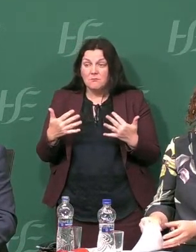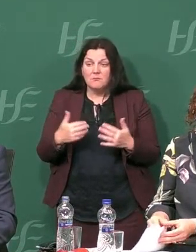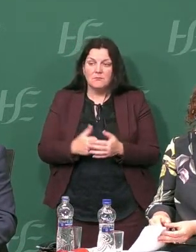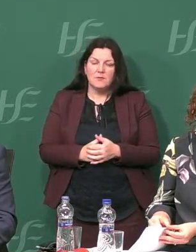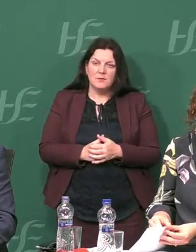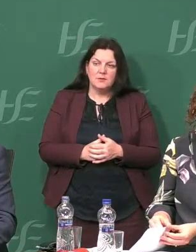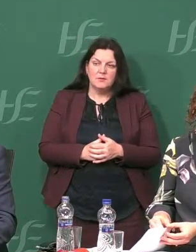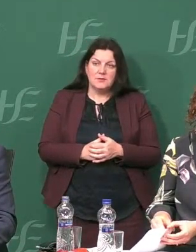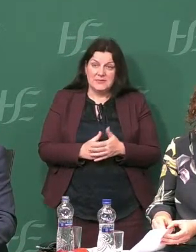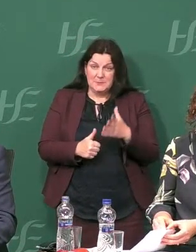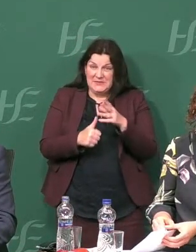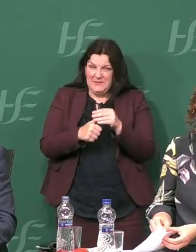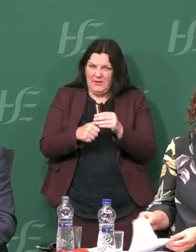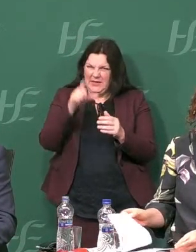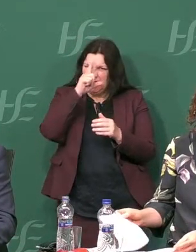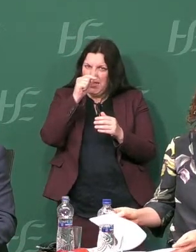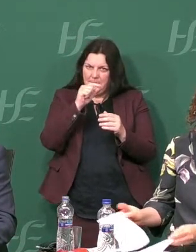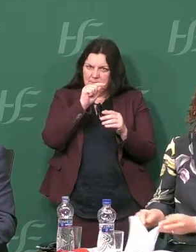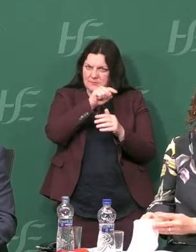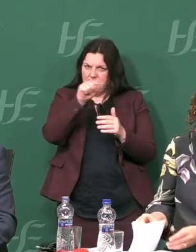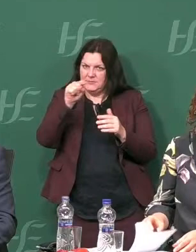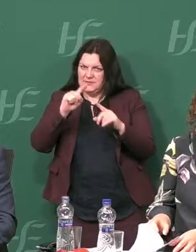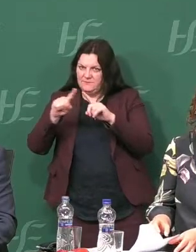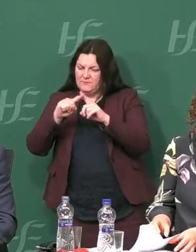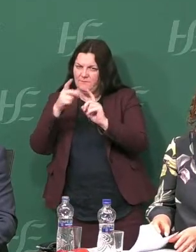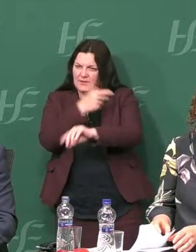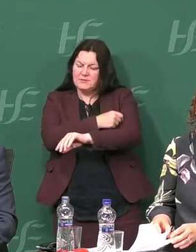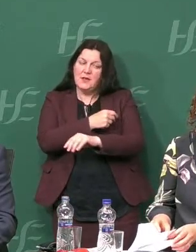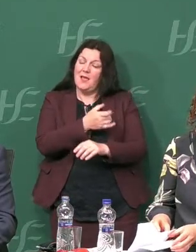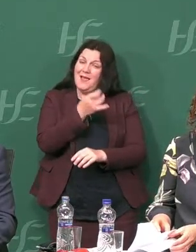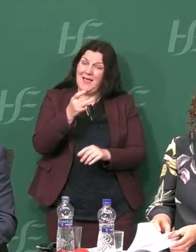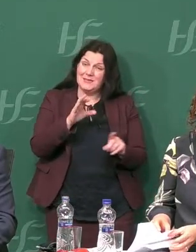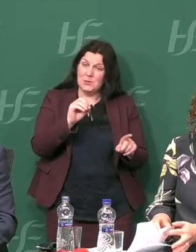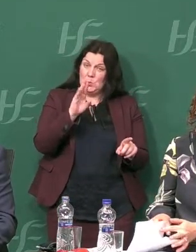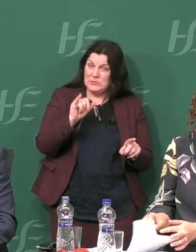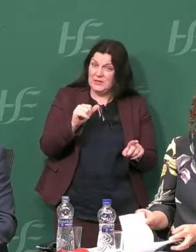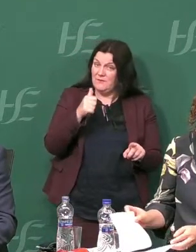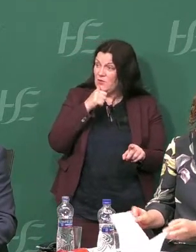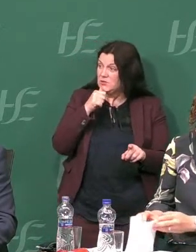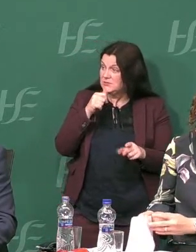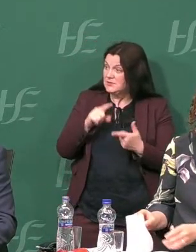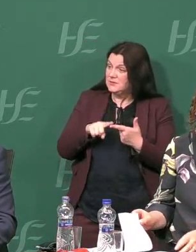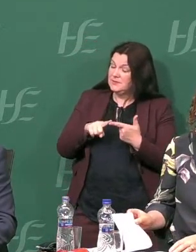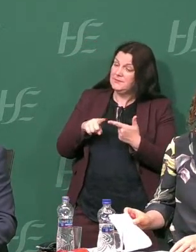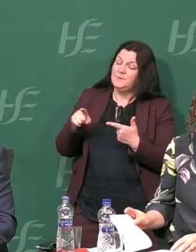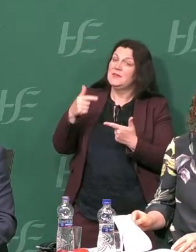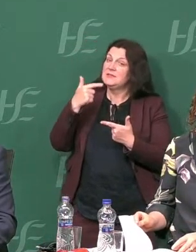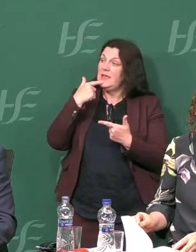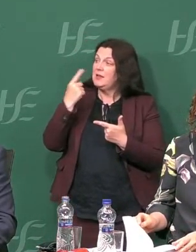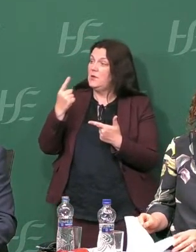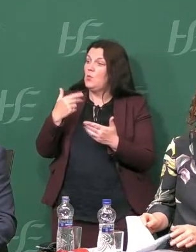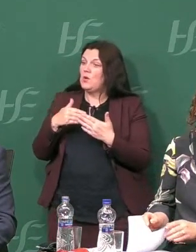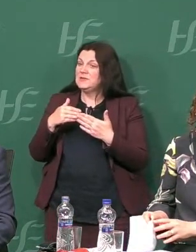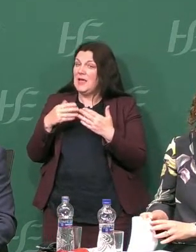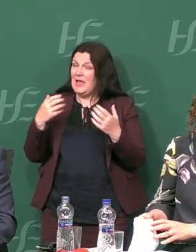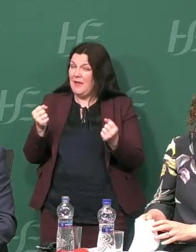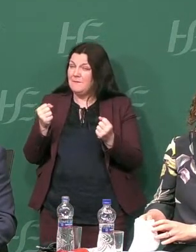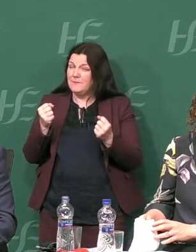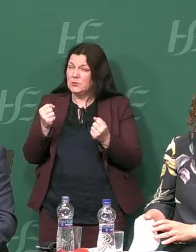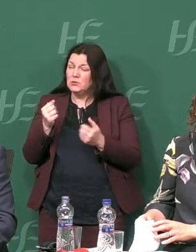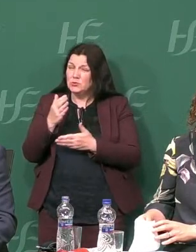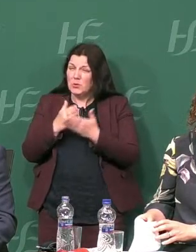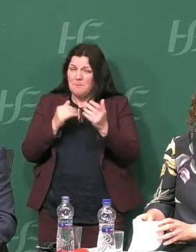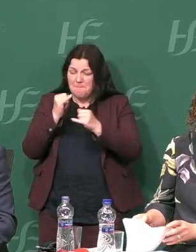I might just ask Lucy on the first one for you. On the second one, Paul, the data that we've had has gone in quite a level of